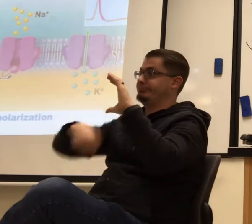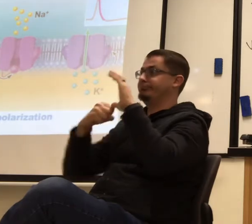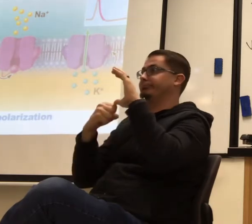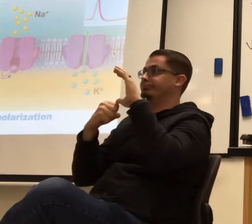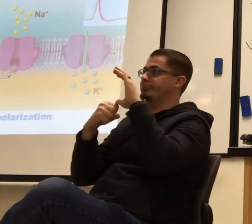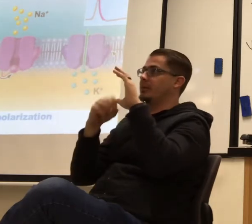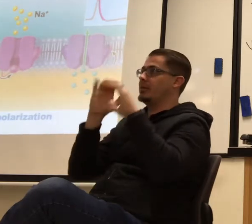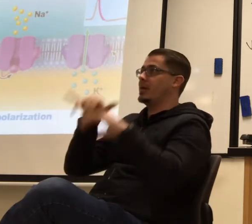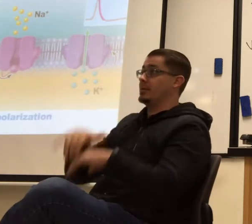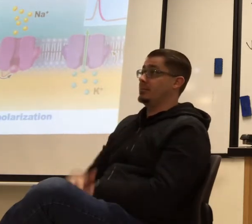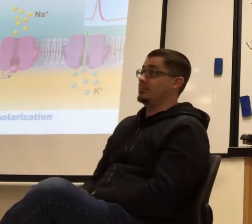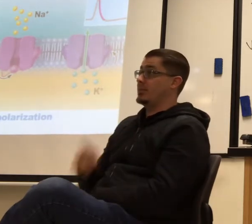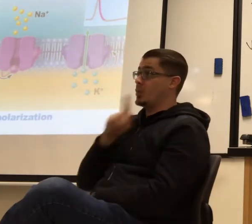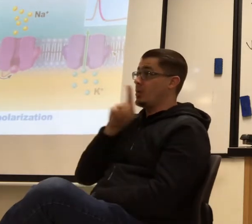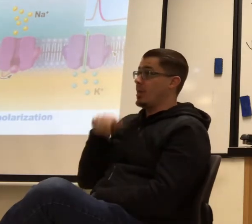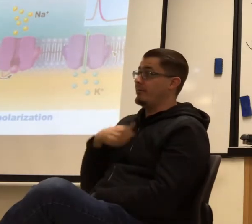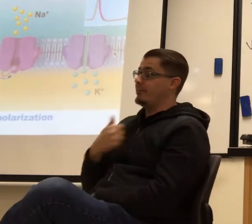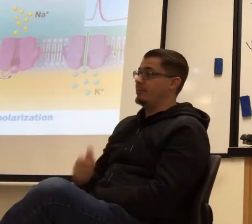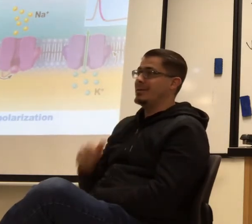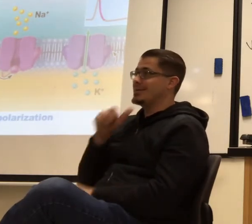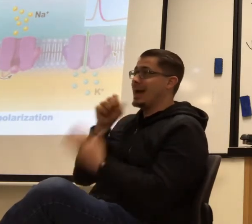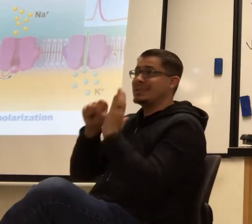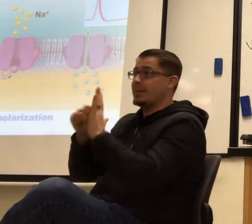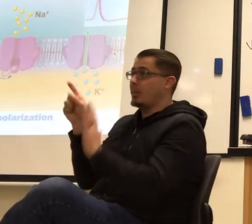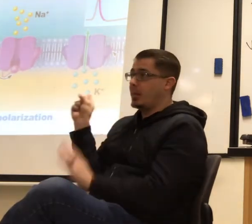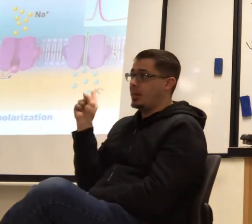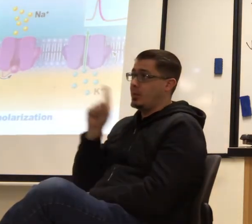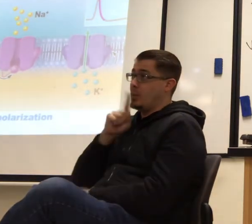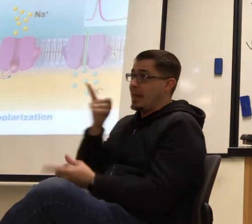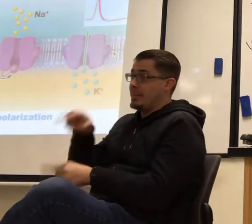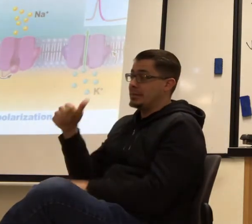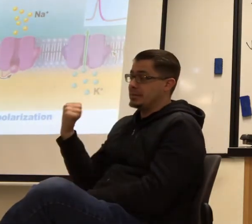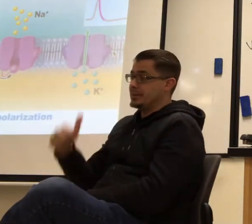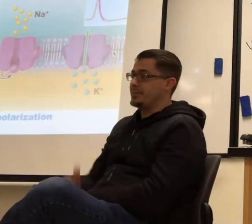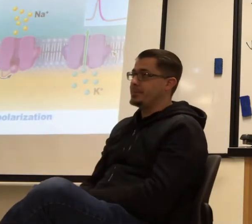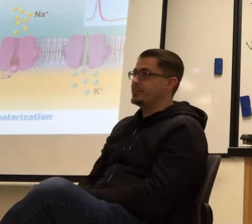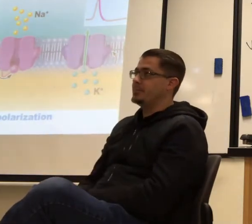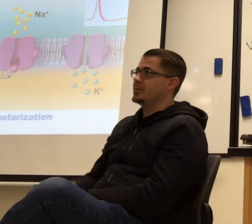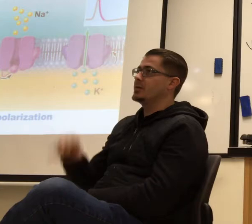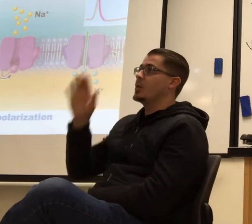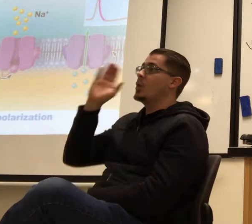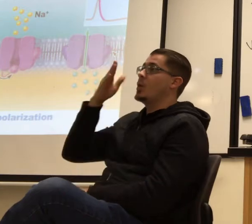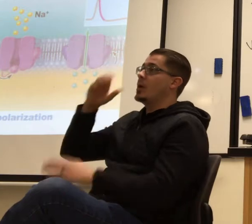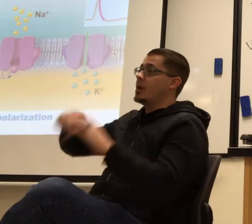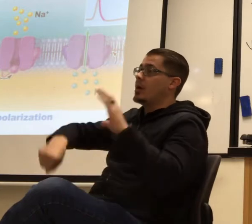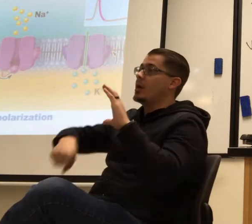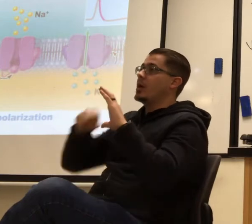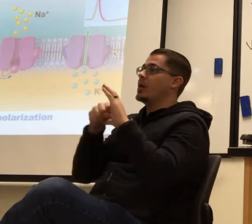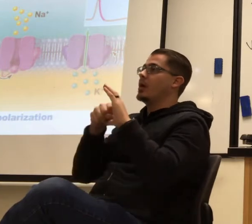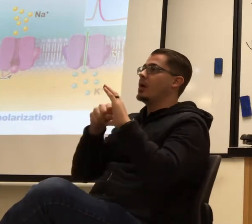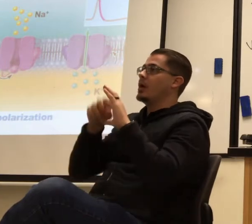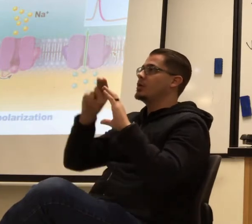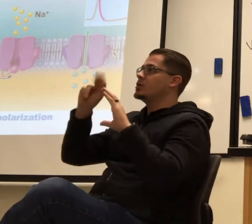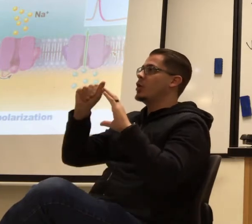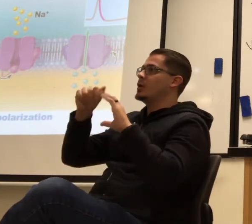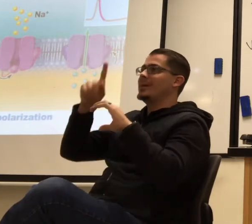So you have decreased permeability for sodium. So no more sodium influx. Okay,